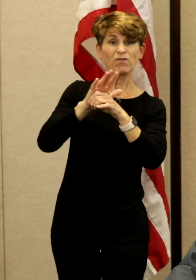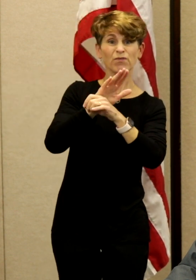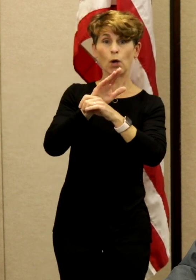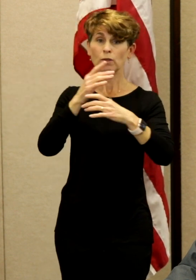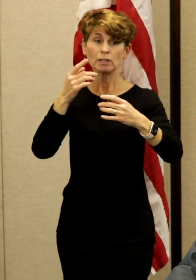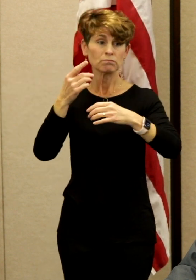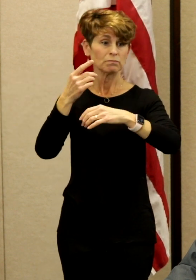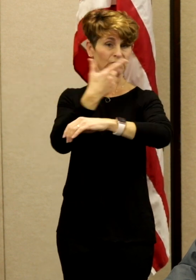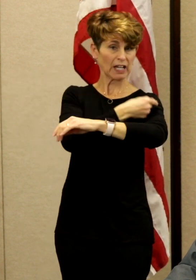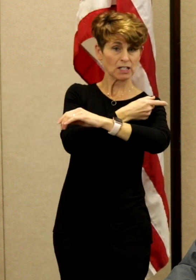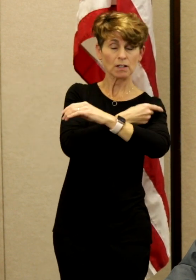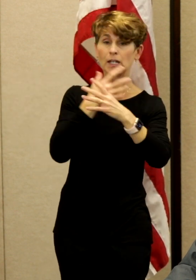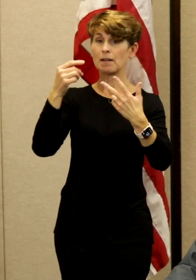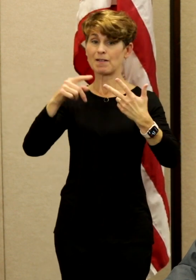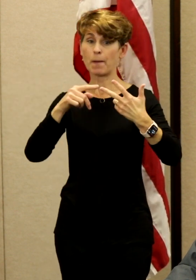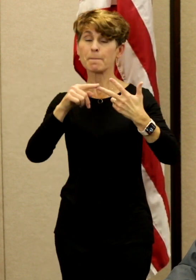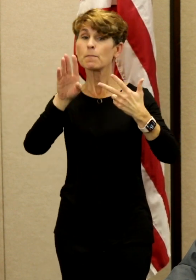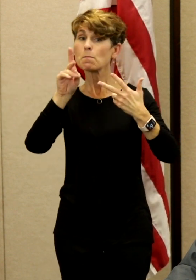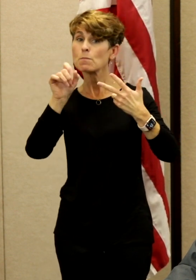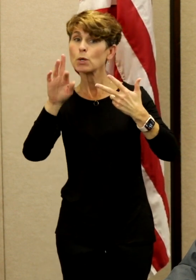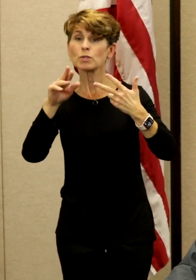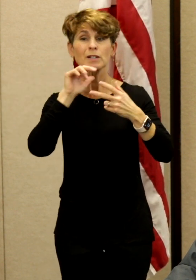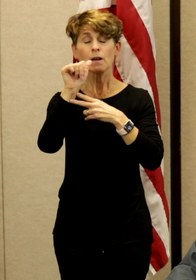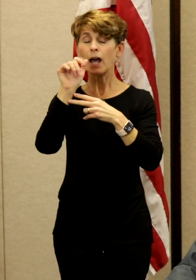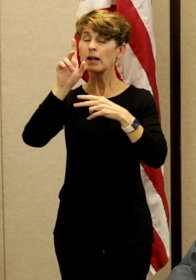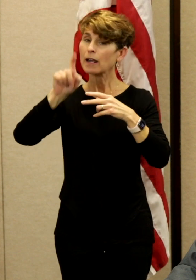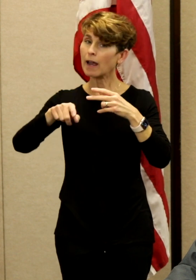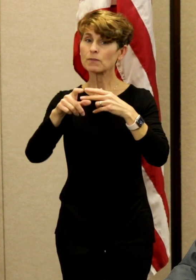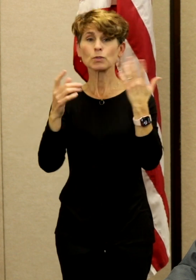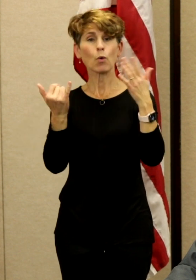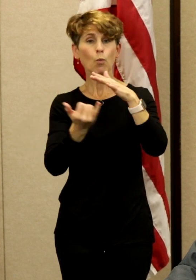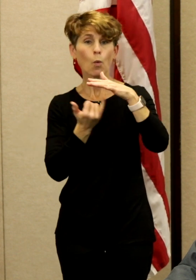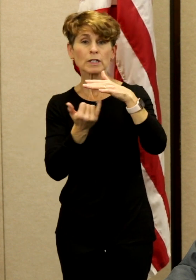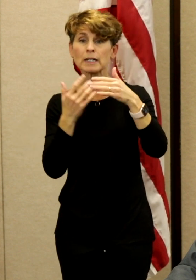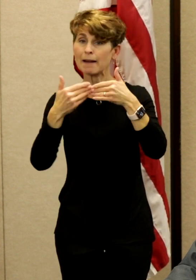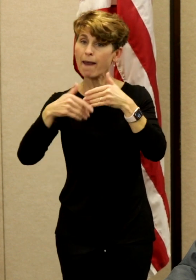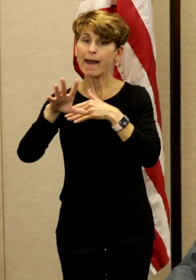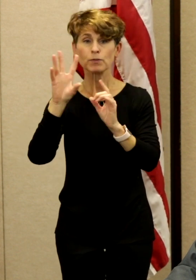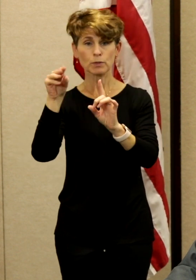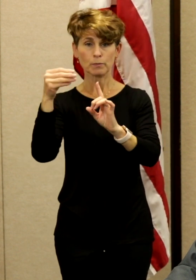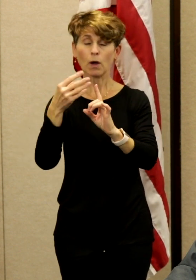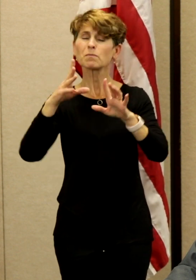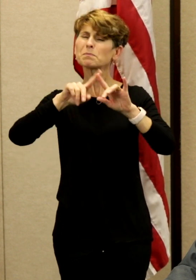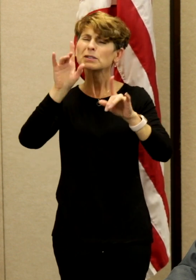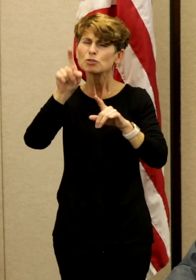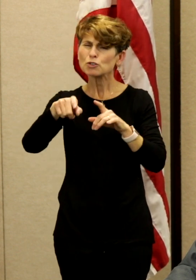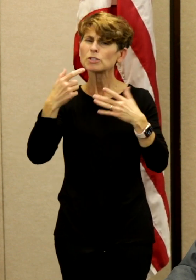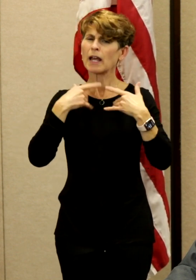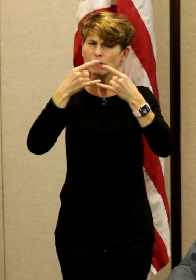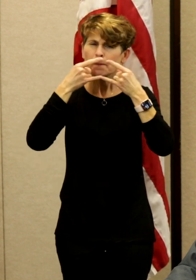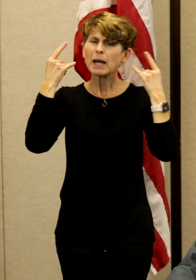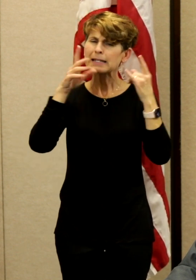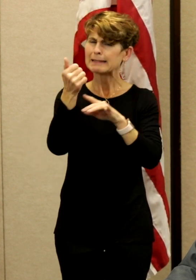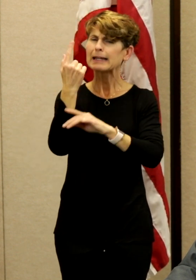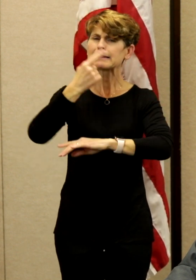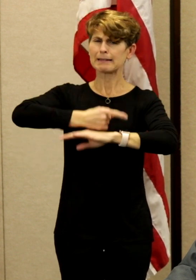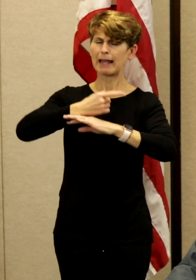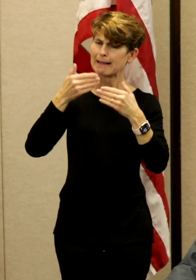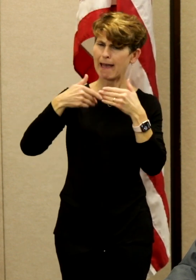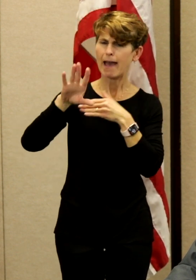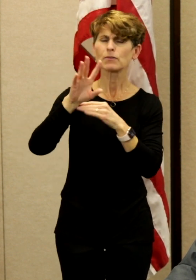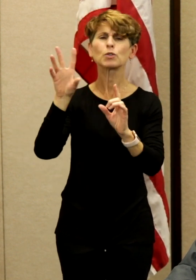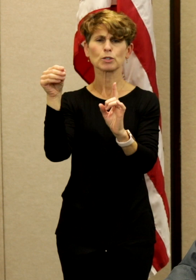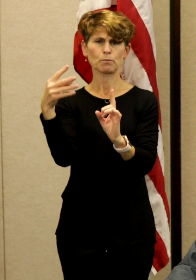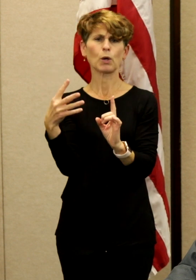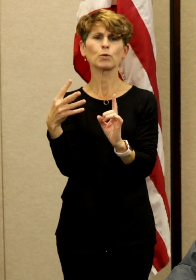received their booster shot will not need to quarantine after an exposure, but still should wear a mask for 10 days after the exposure.